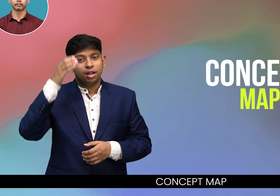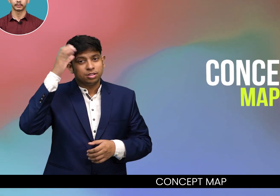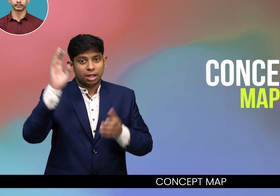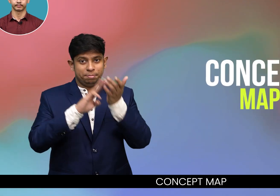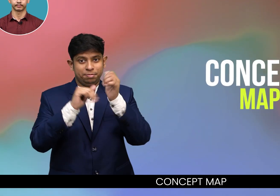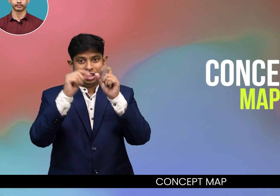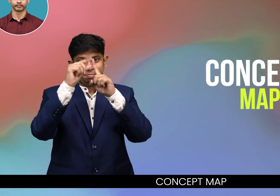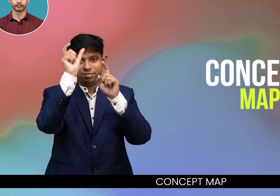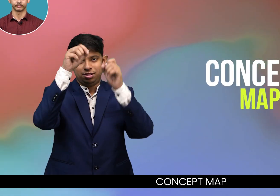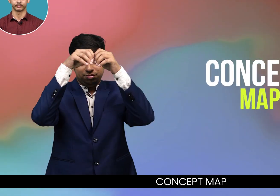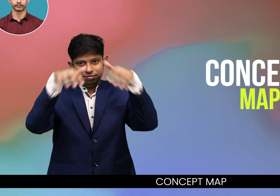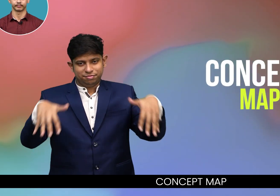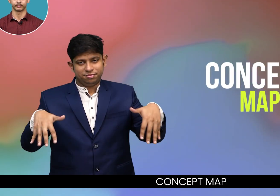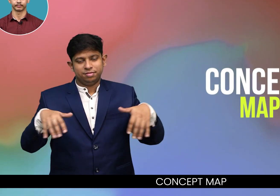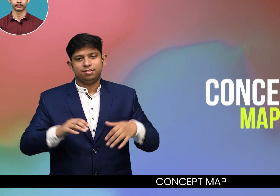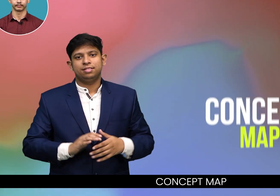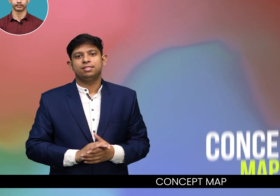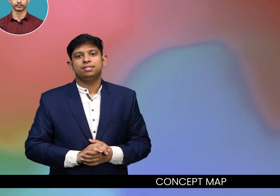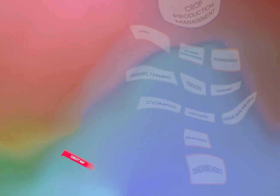Concept map.